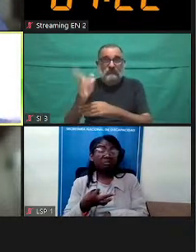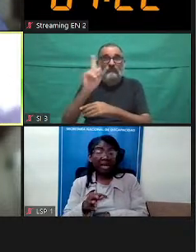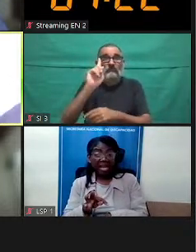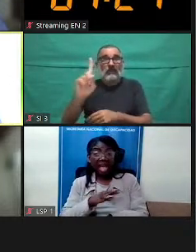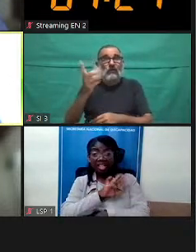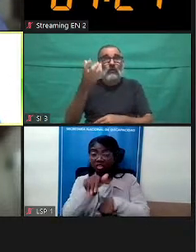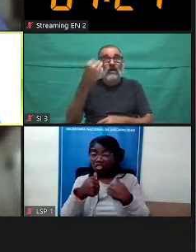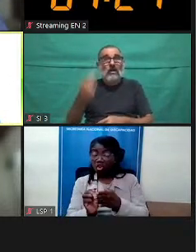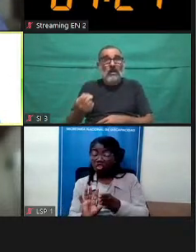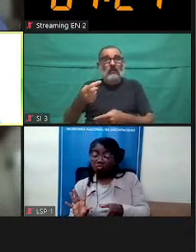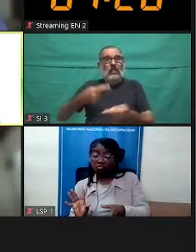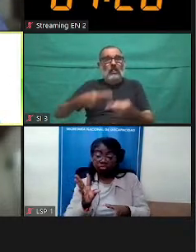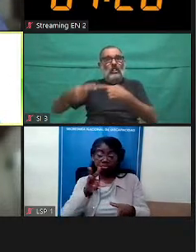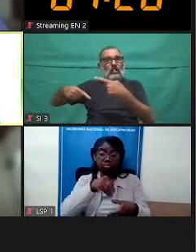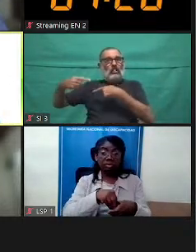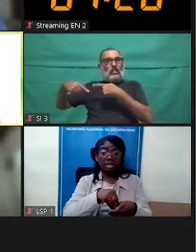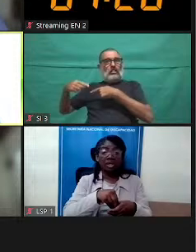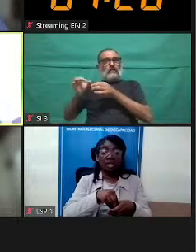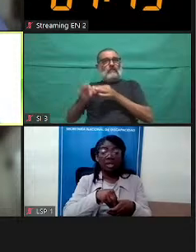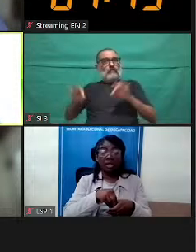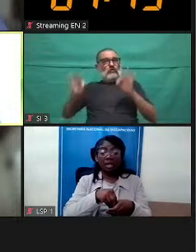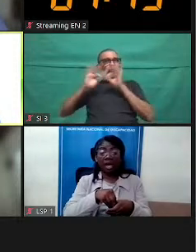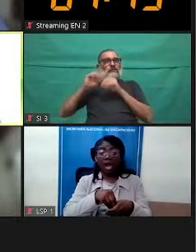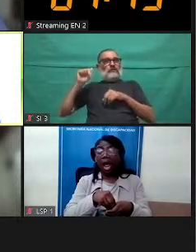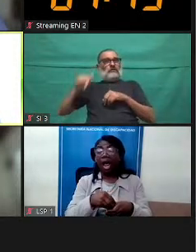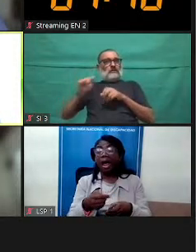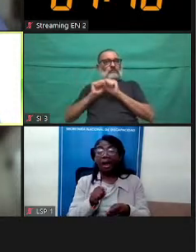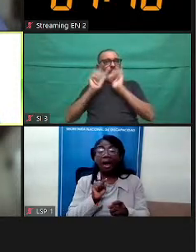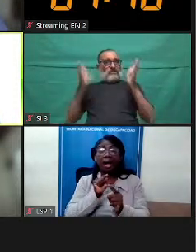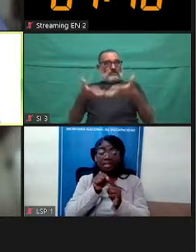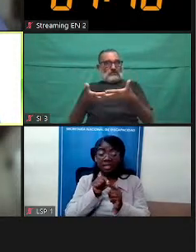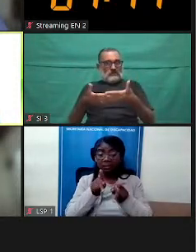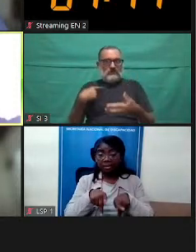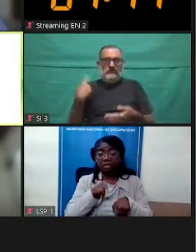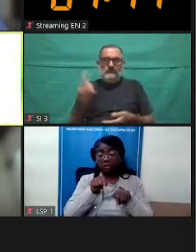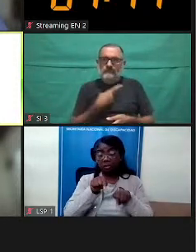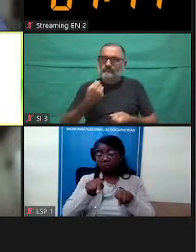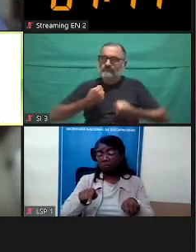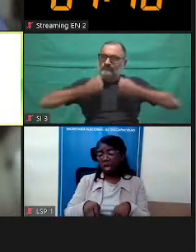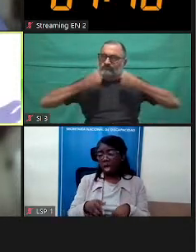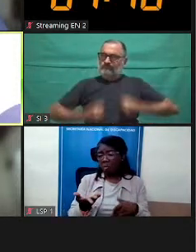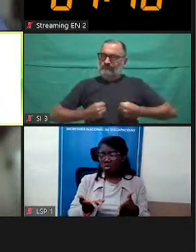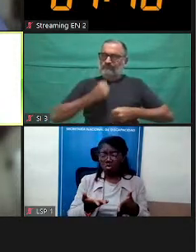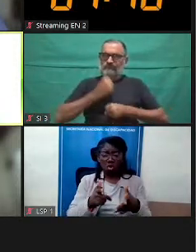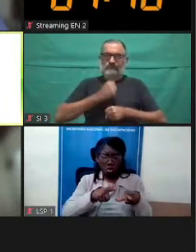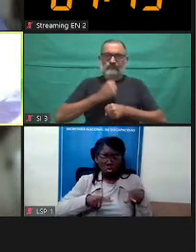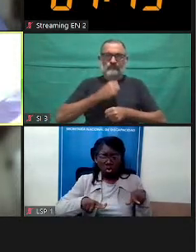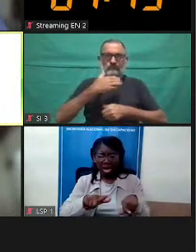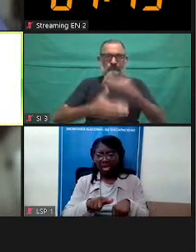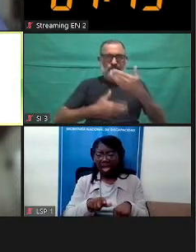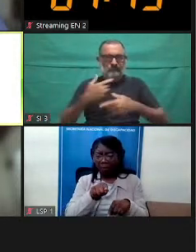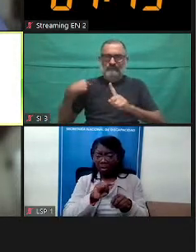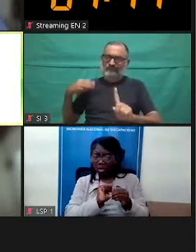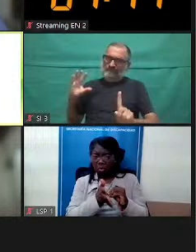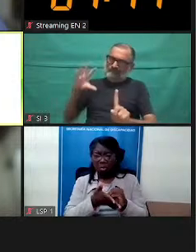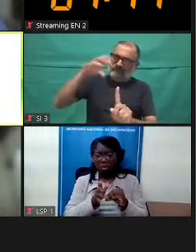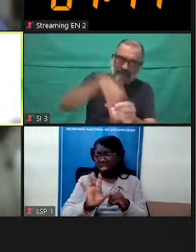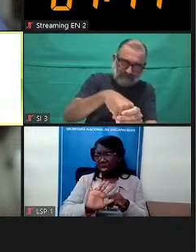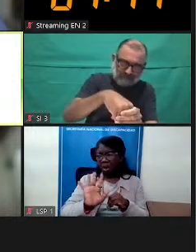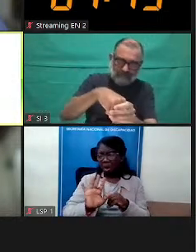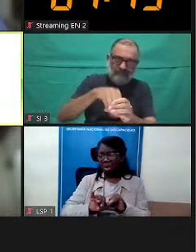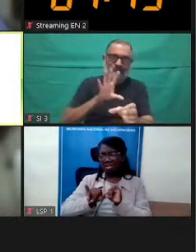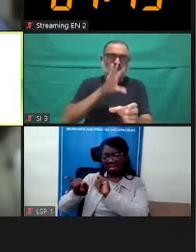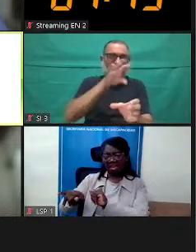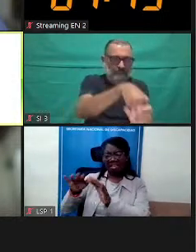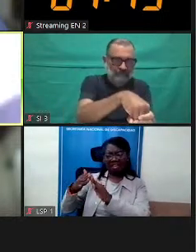we need to have all children go back even children with disability then in several scenarios they are